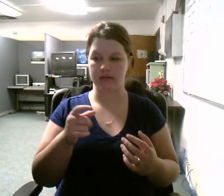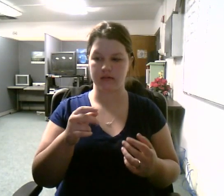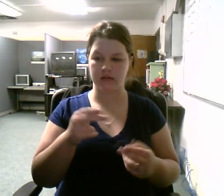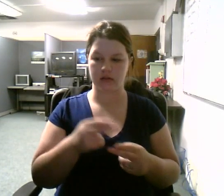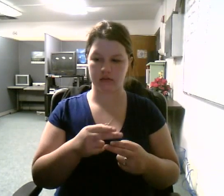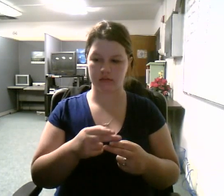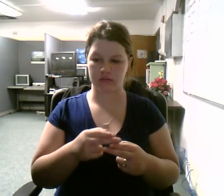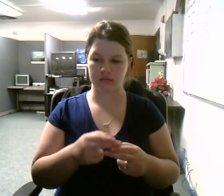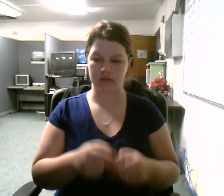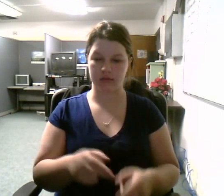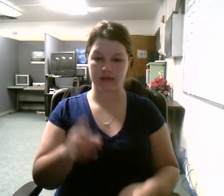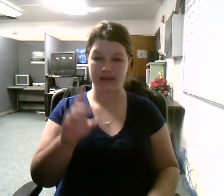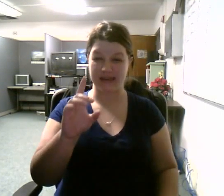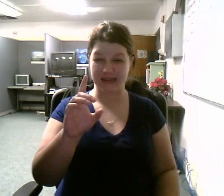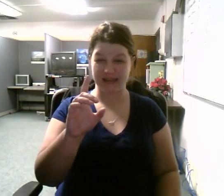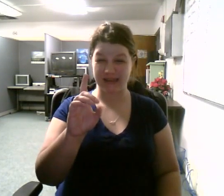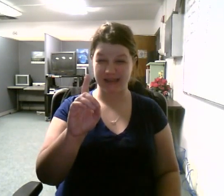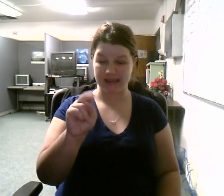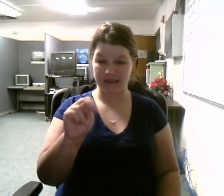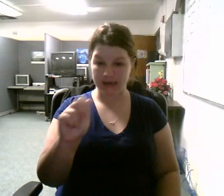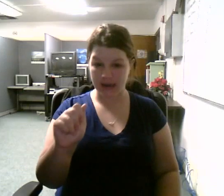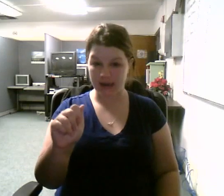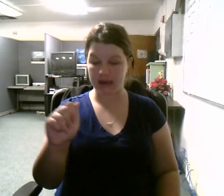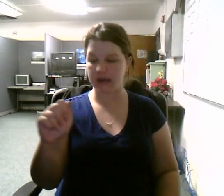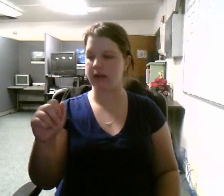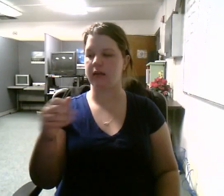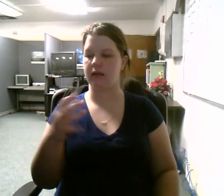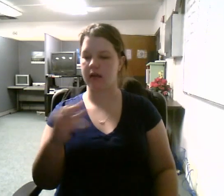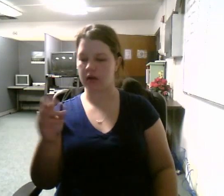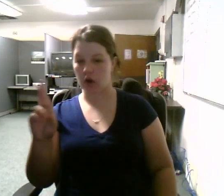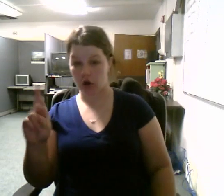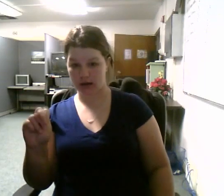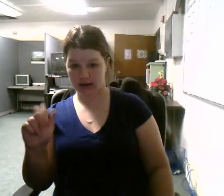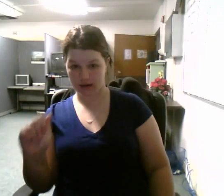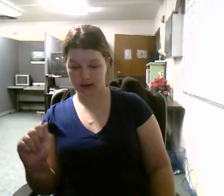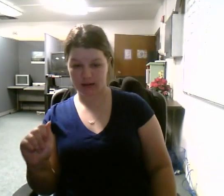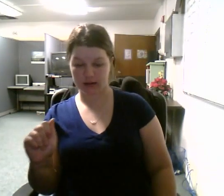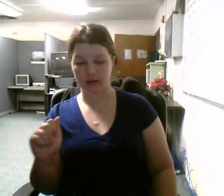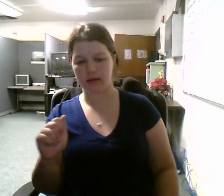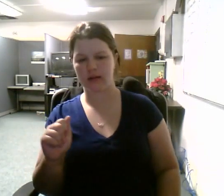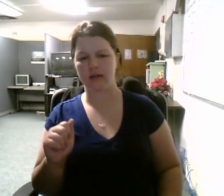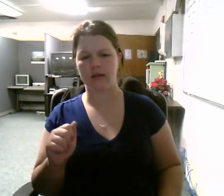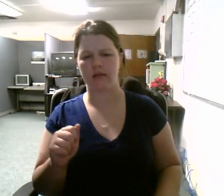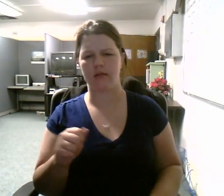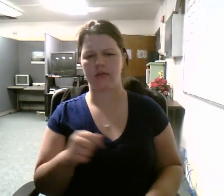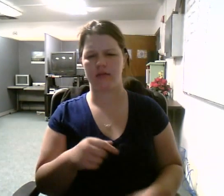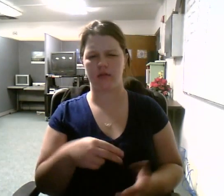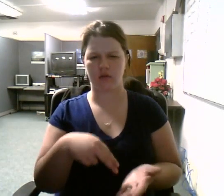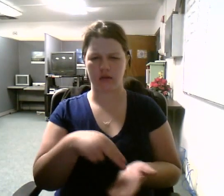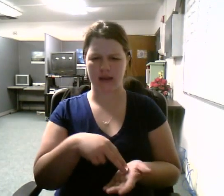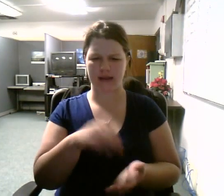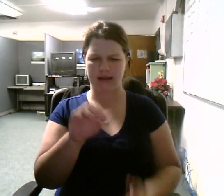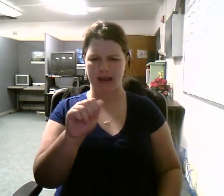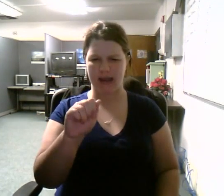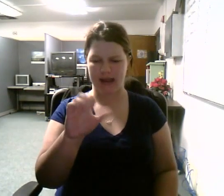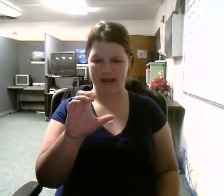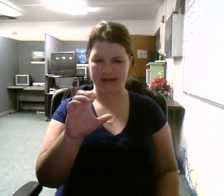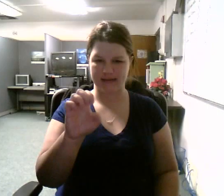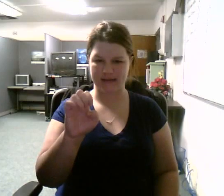proteins. DNA and RNA are the nucleic acids inside the cell. When the cell is going to divide,